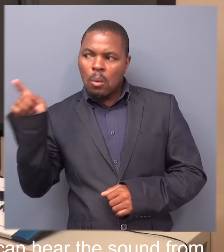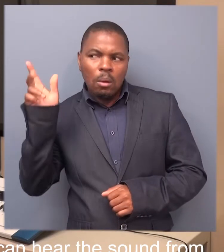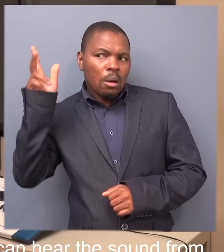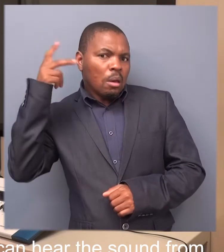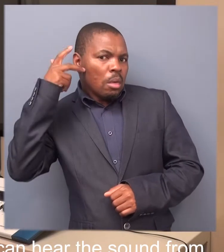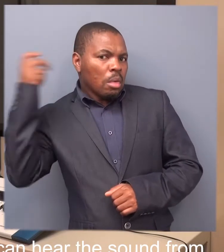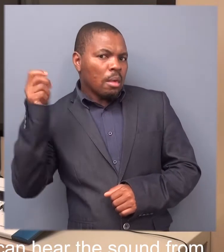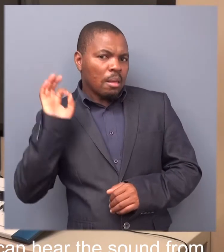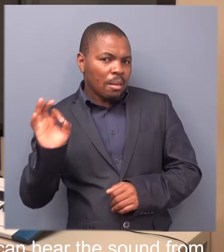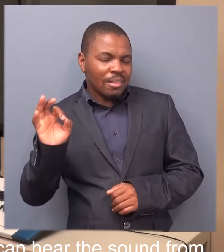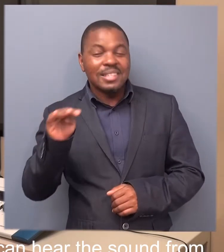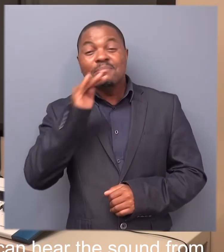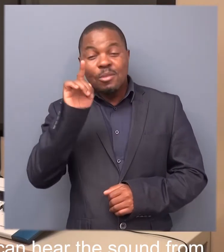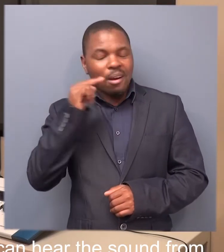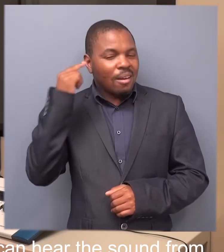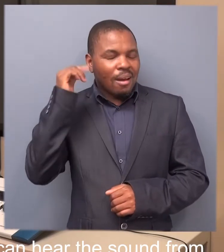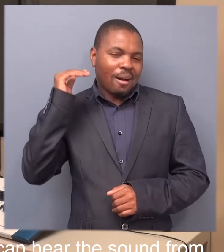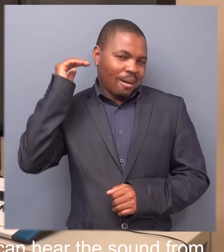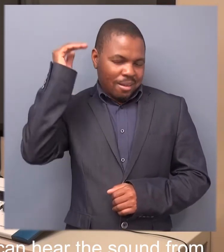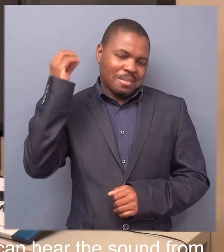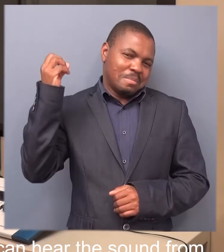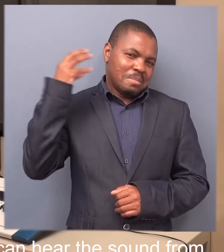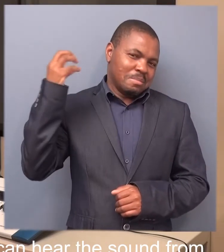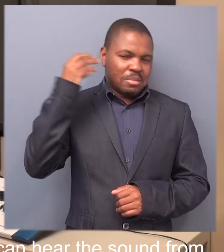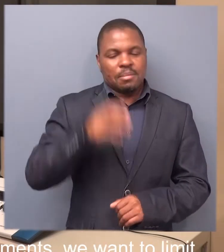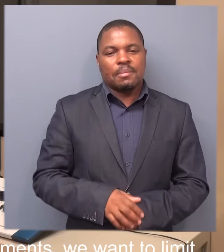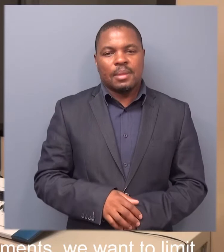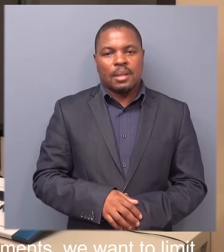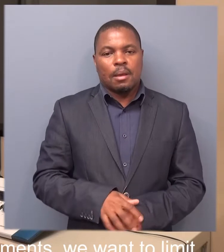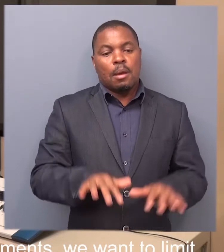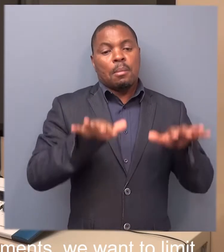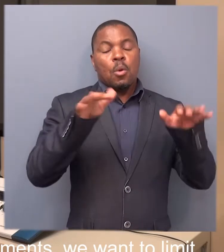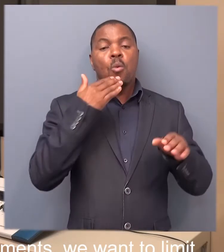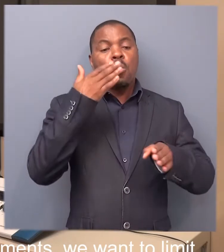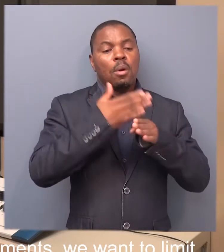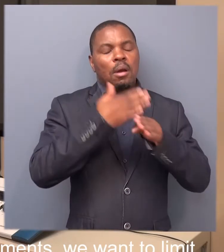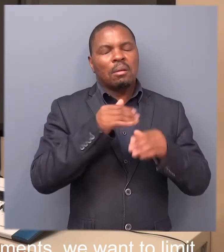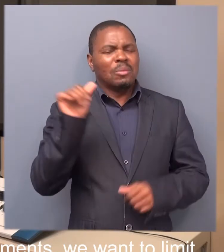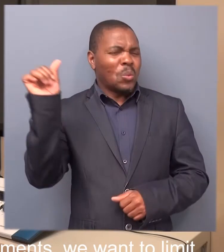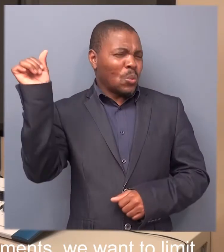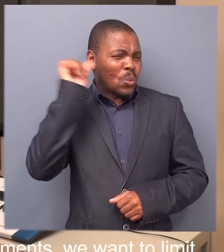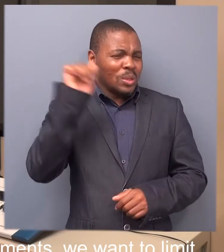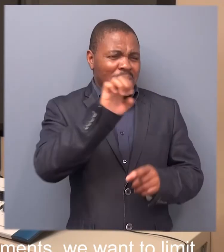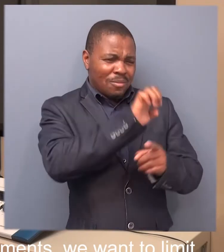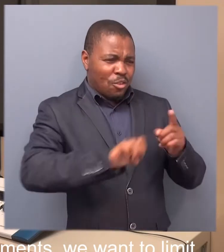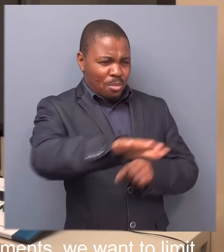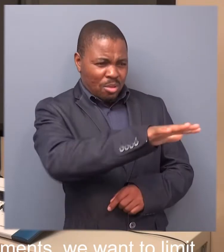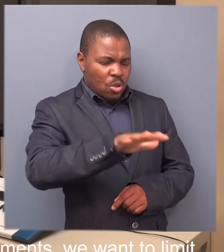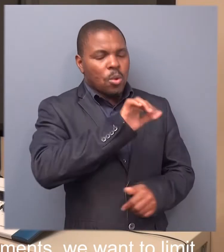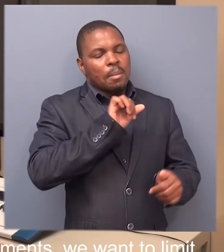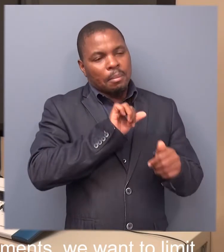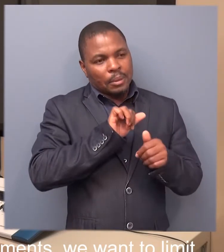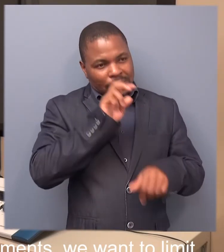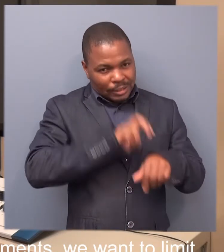the earphones outside, then we know it's way too loud. For people that work in noisy environments, we want